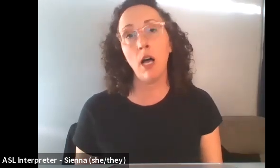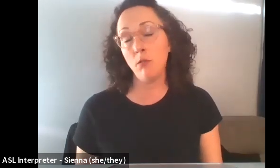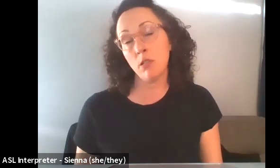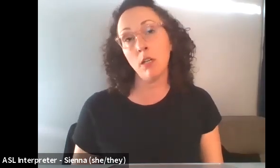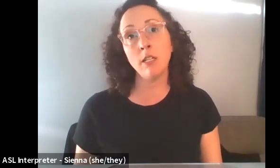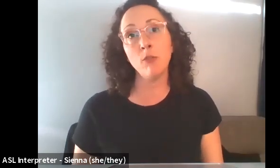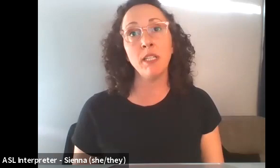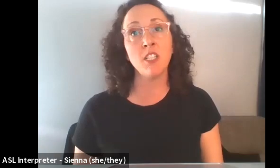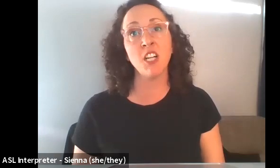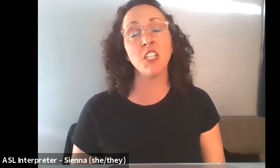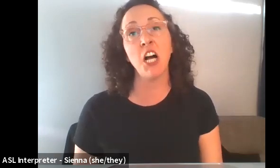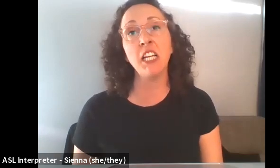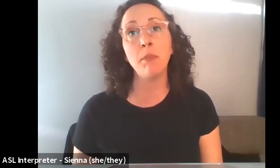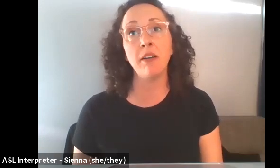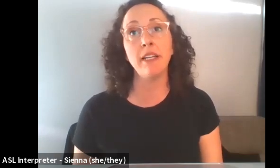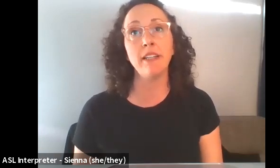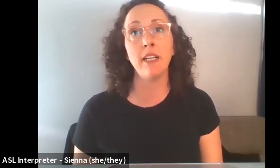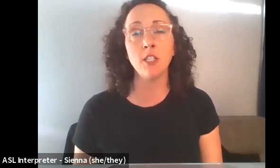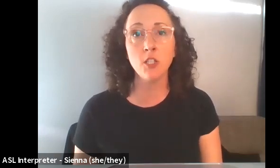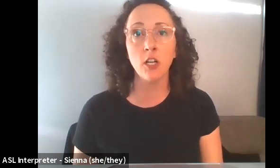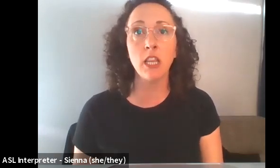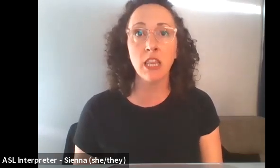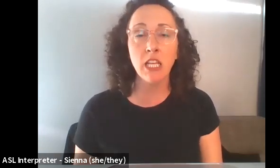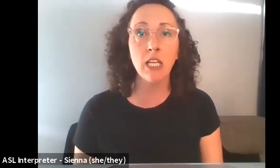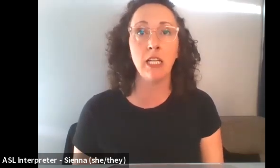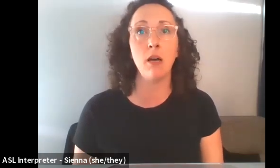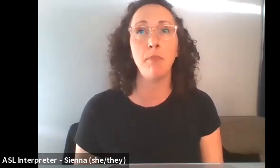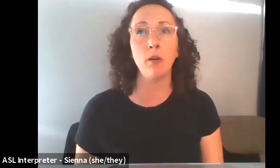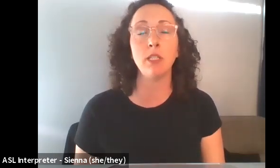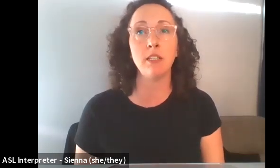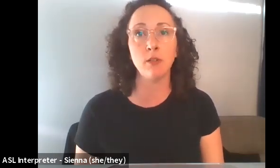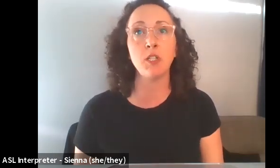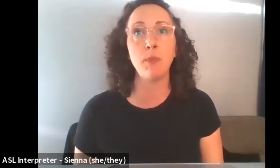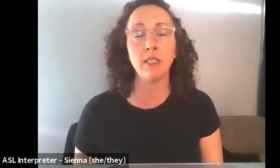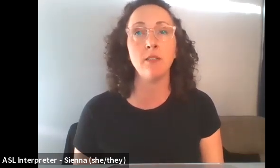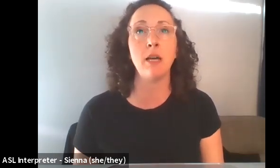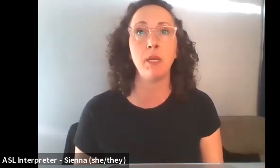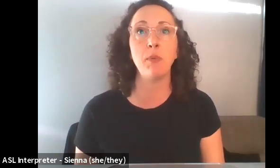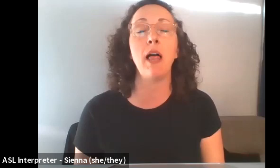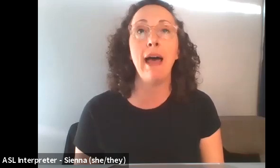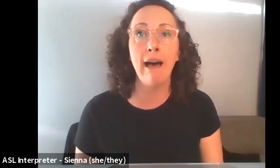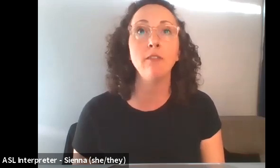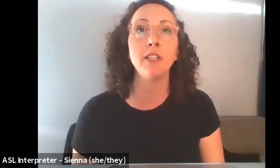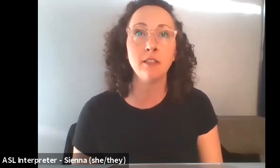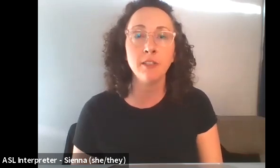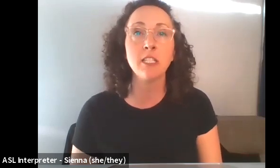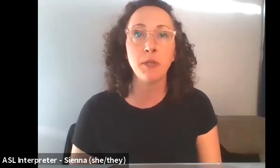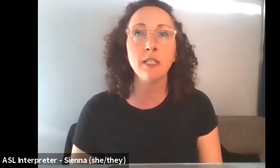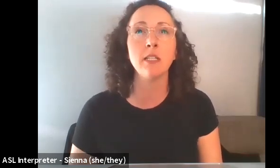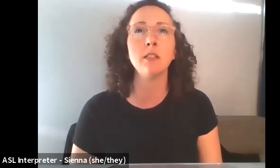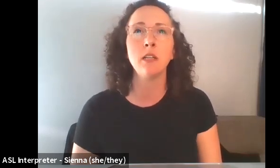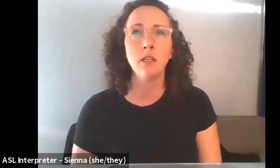would encourage everybody to start talking about it and to start thinking about the different perspectives that people have, the